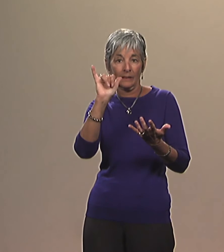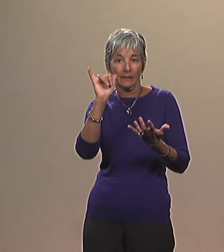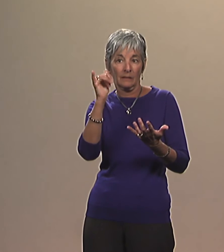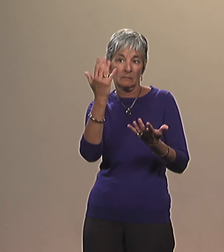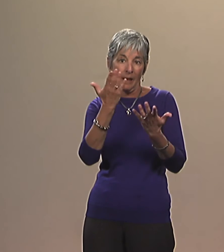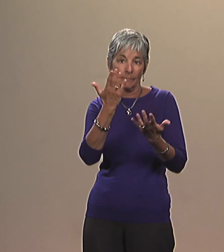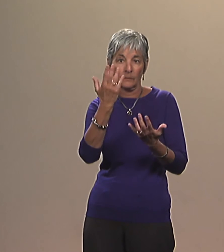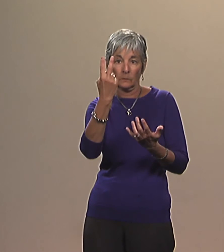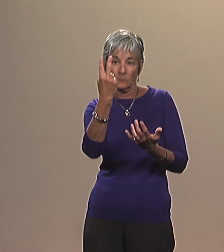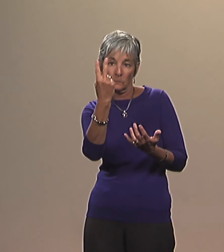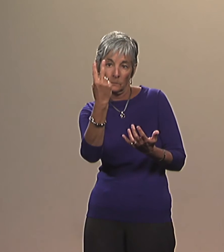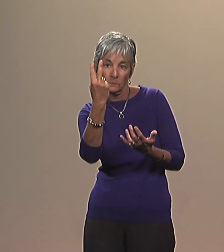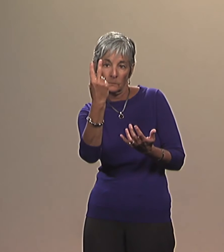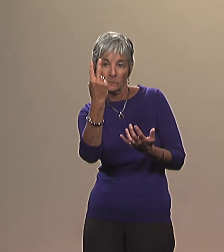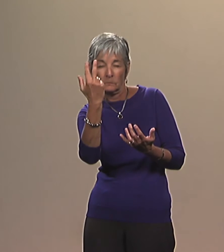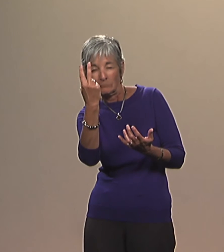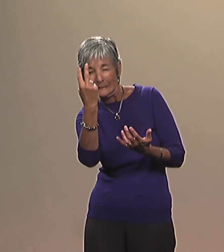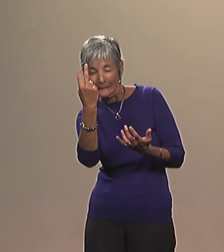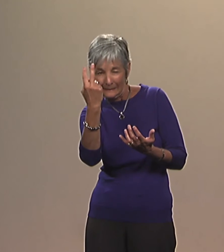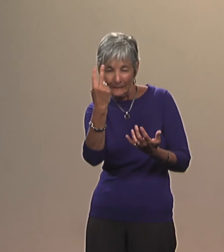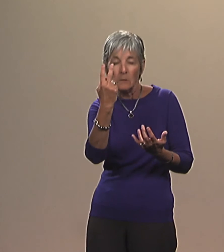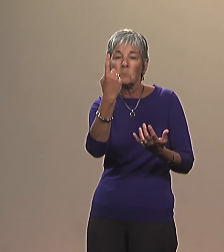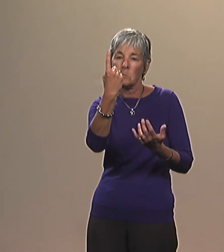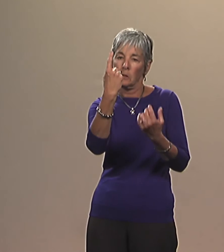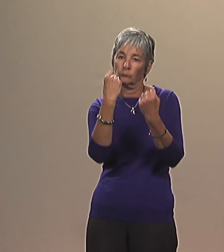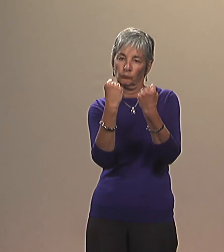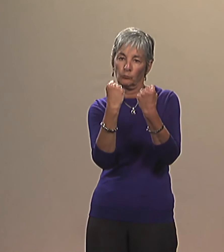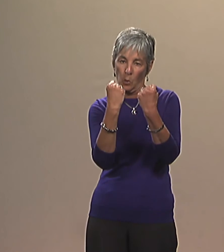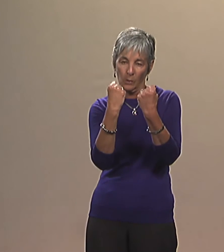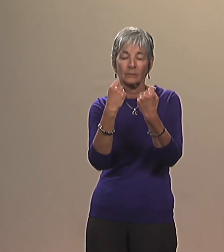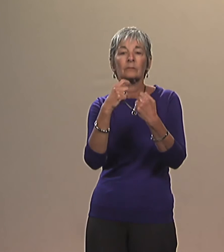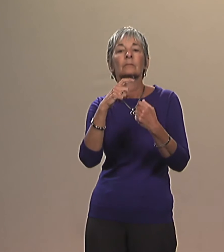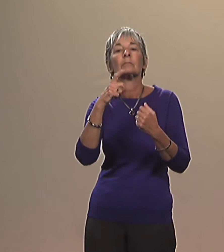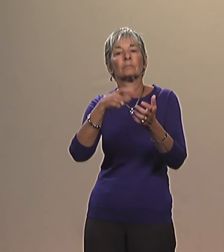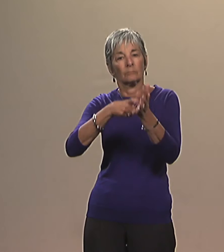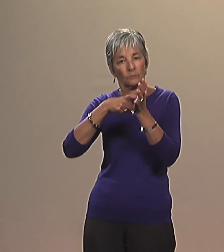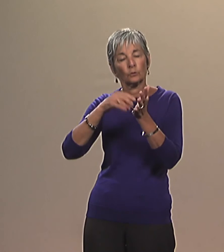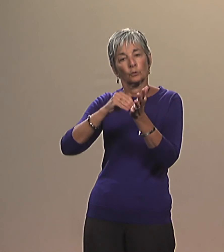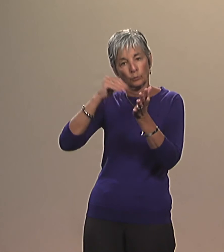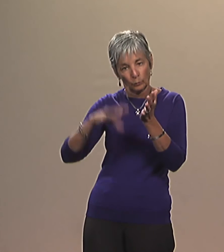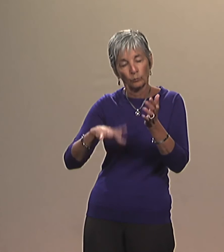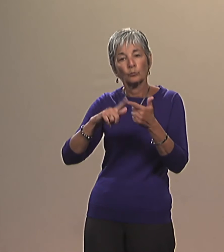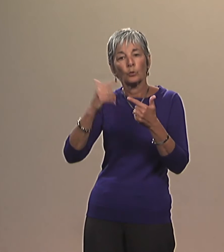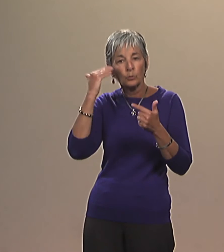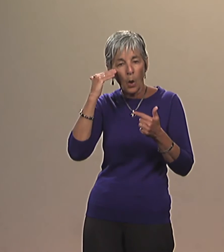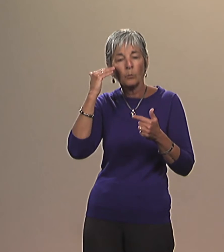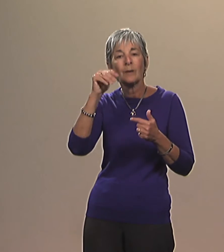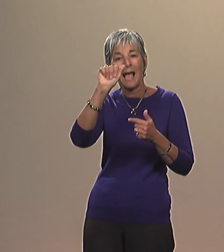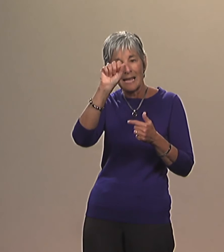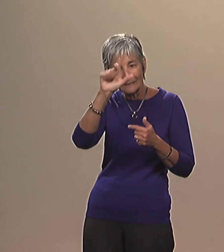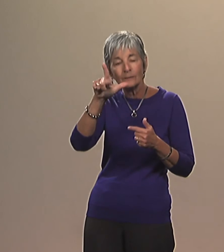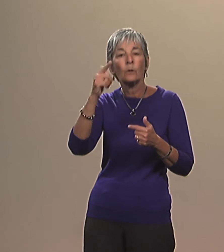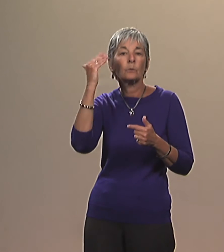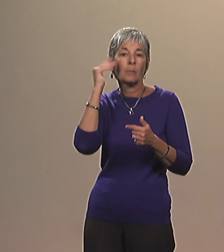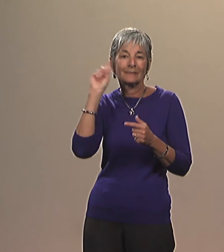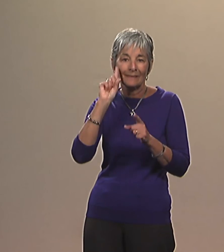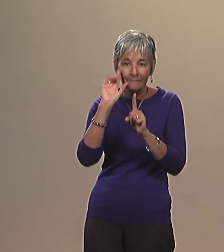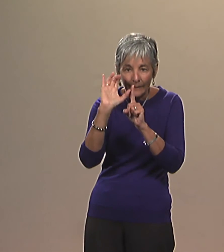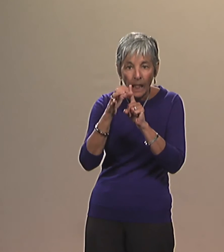Only maybe 2 or 3 of them. And for only one is it a strength. In that program, they require students to know about deaf history and culture